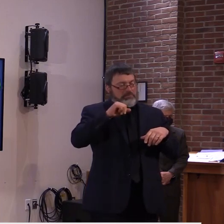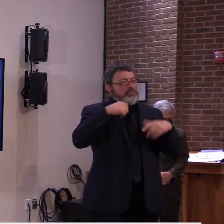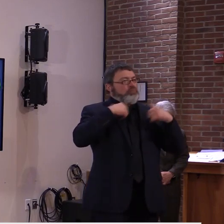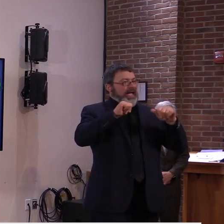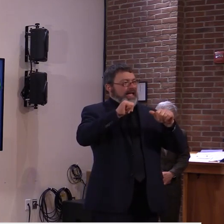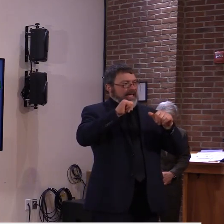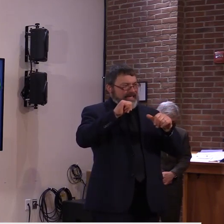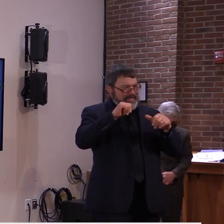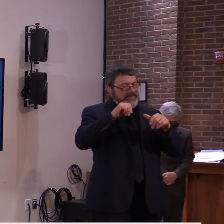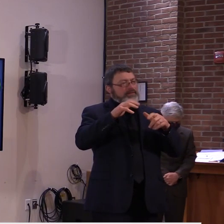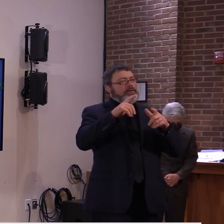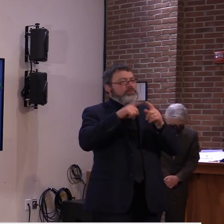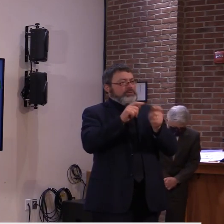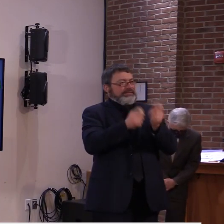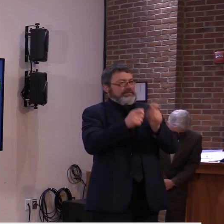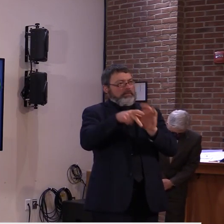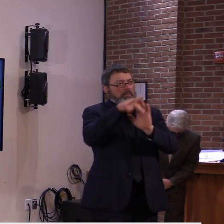too long,